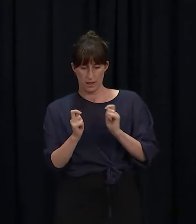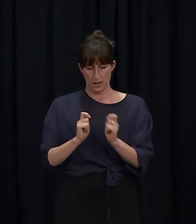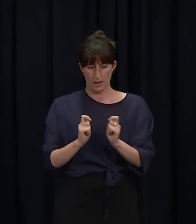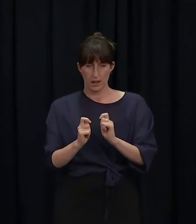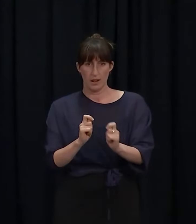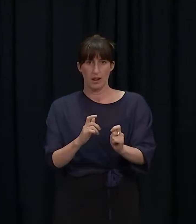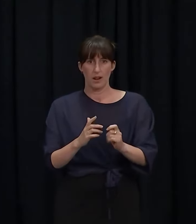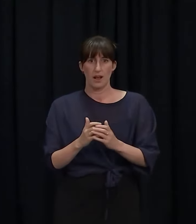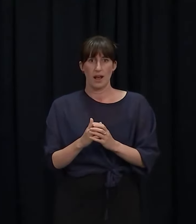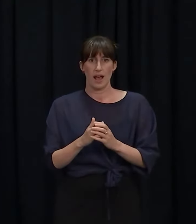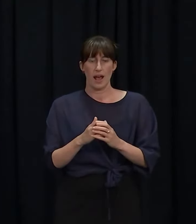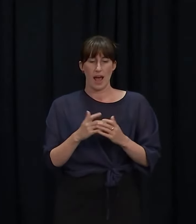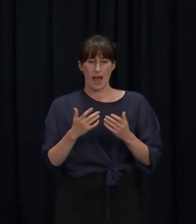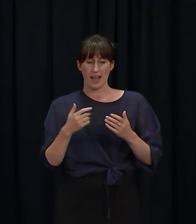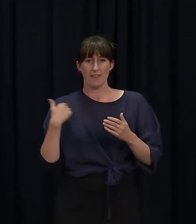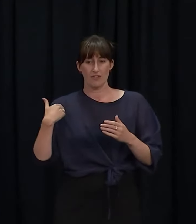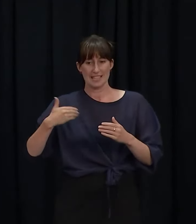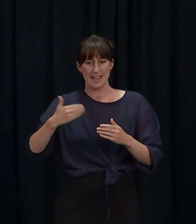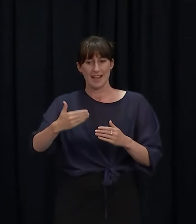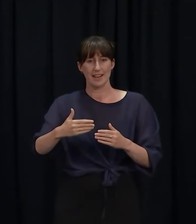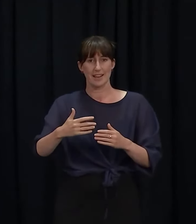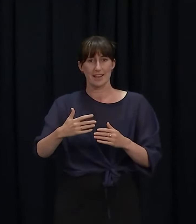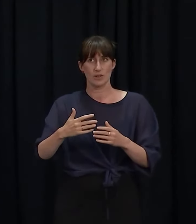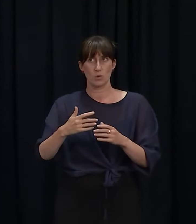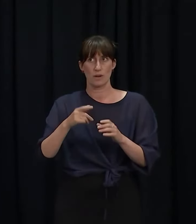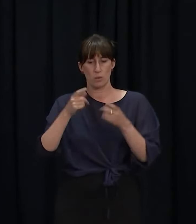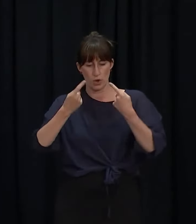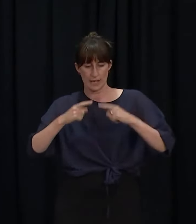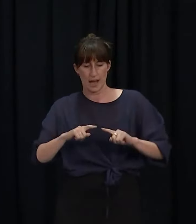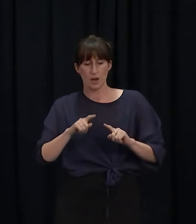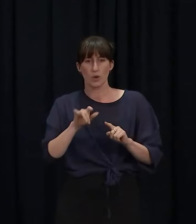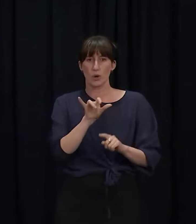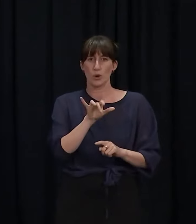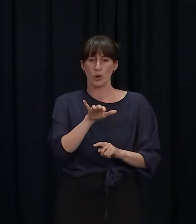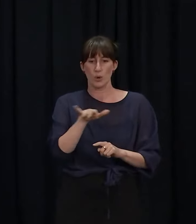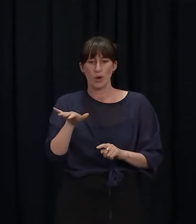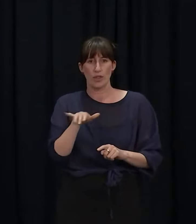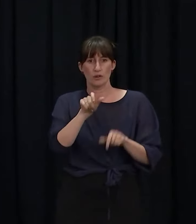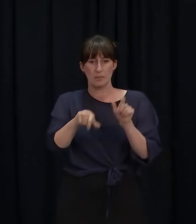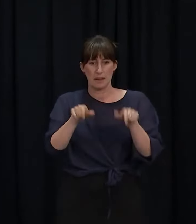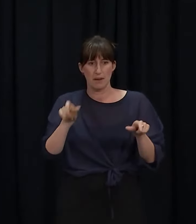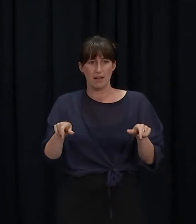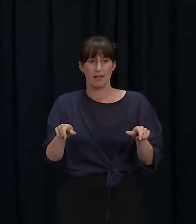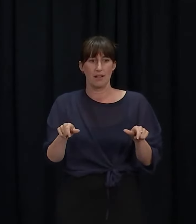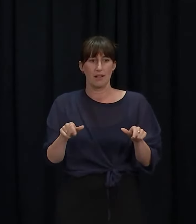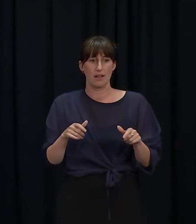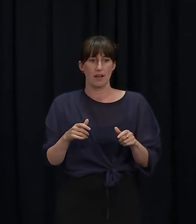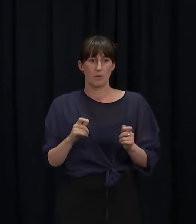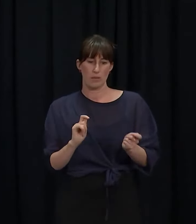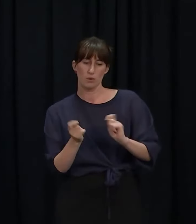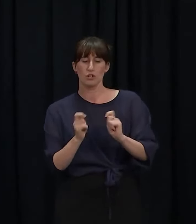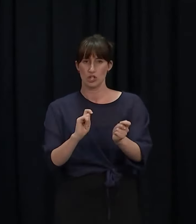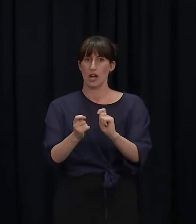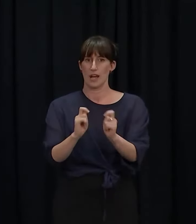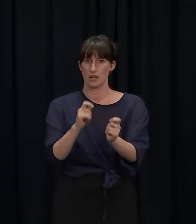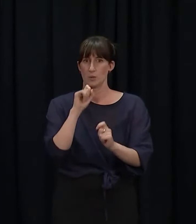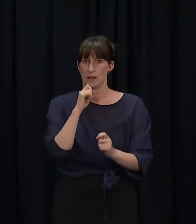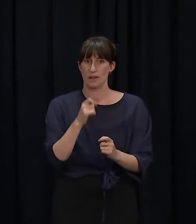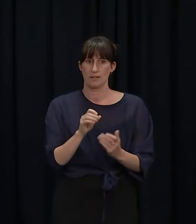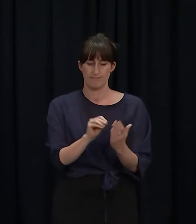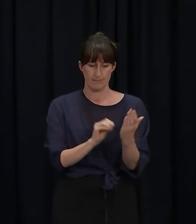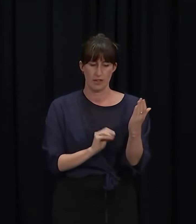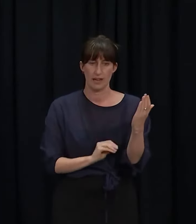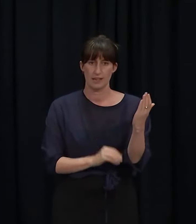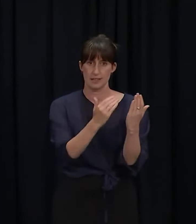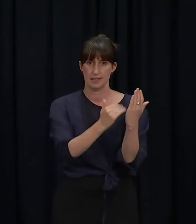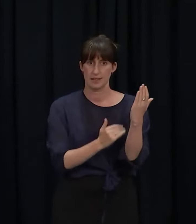us identify critical workforce, but it will be a bit iterative. The starting number we have is likely to grow. Amelia. Thank